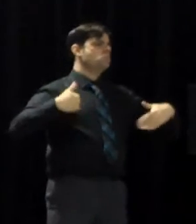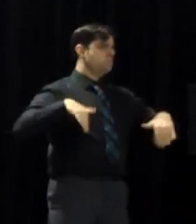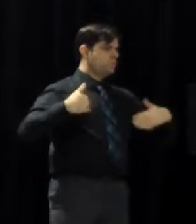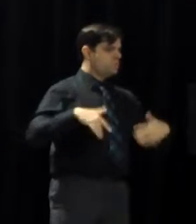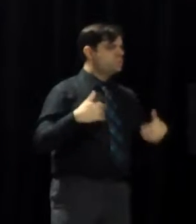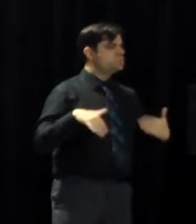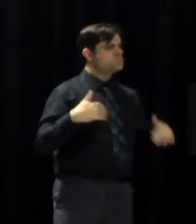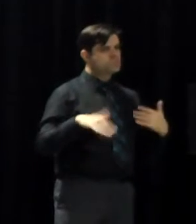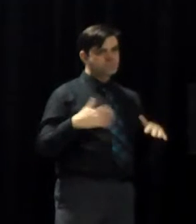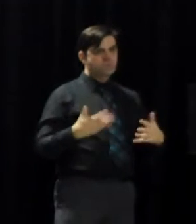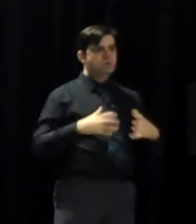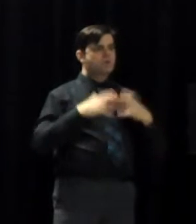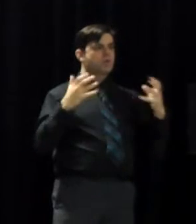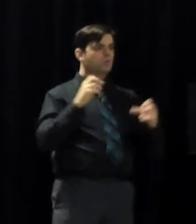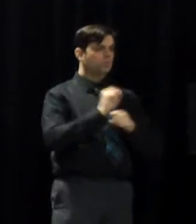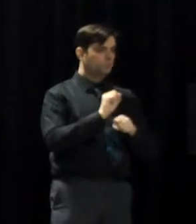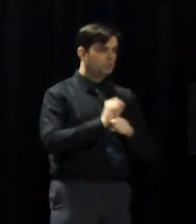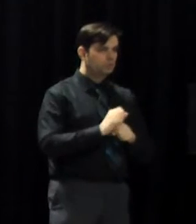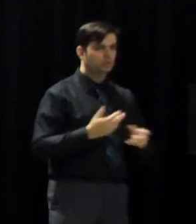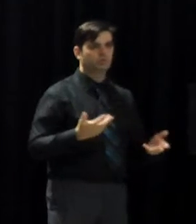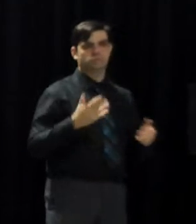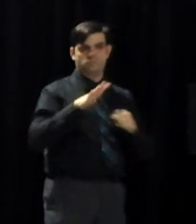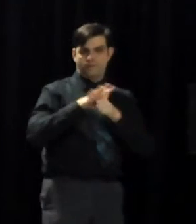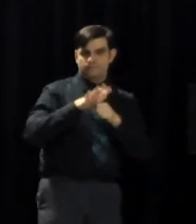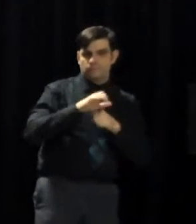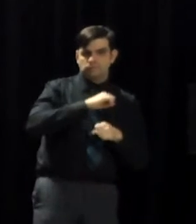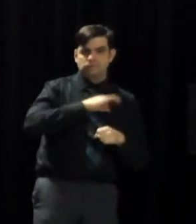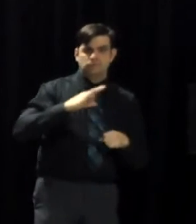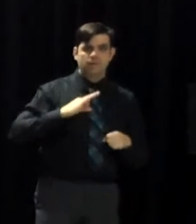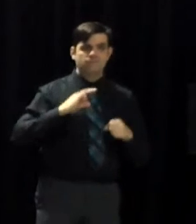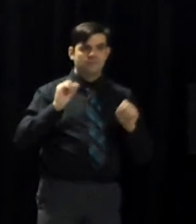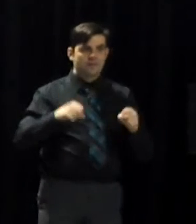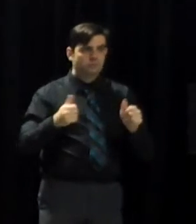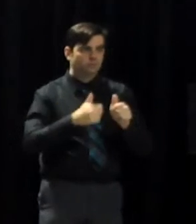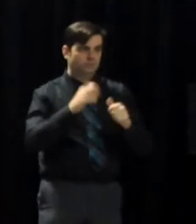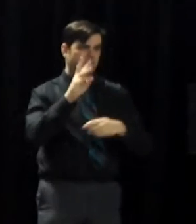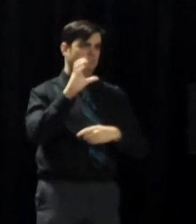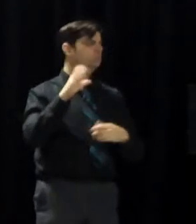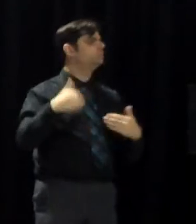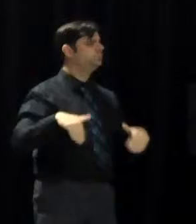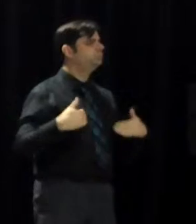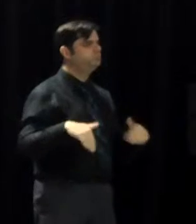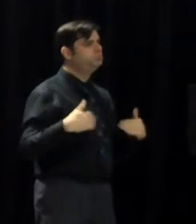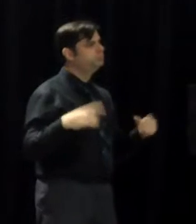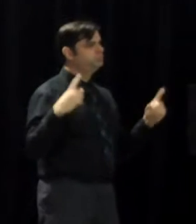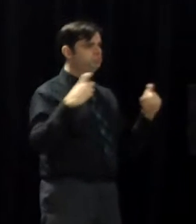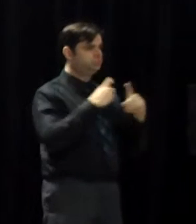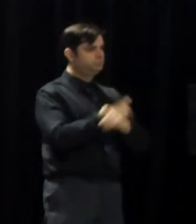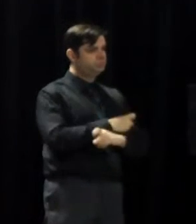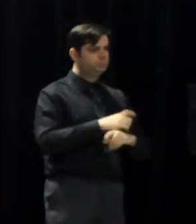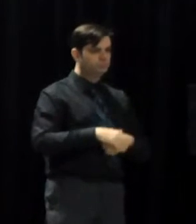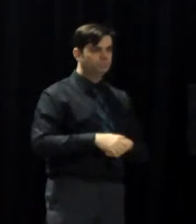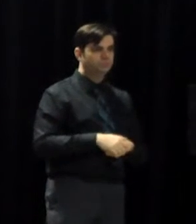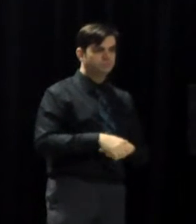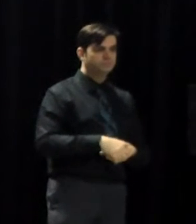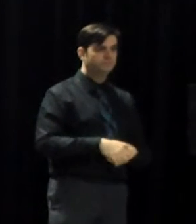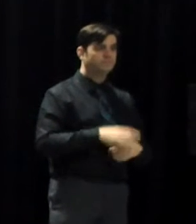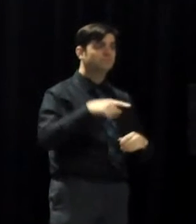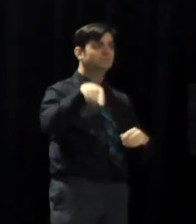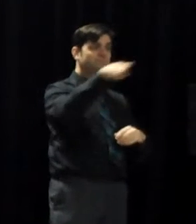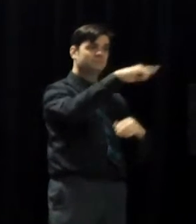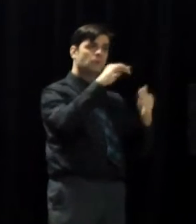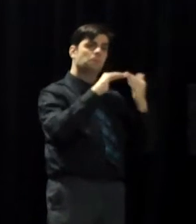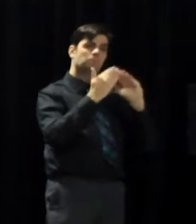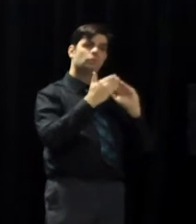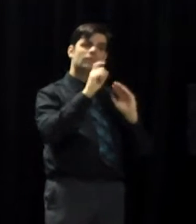tired. And so that's why we need the community to help us. And again, the